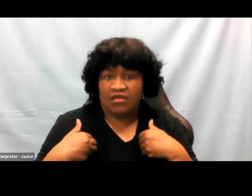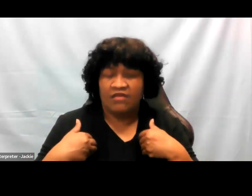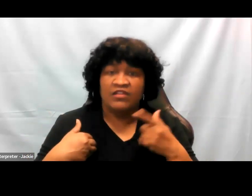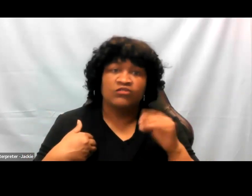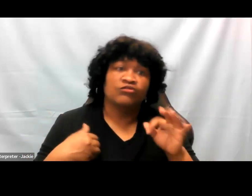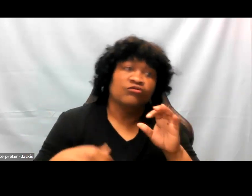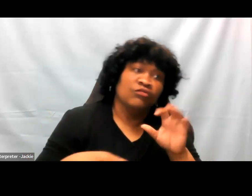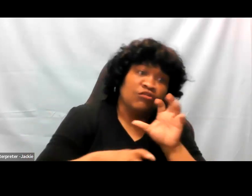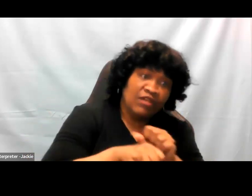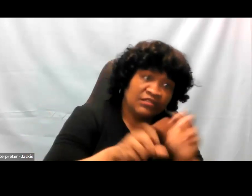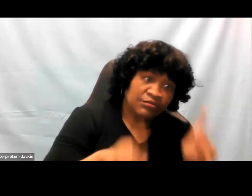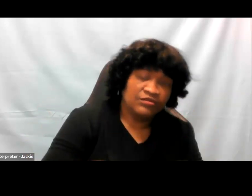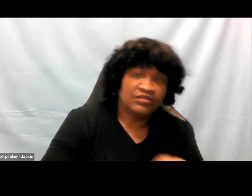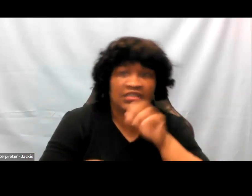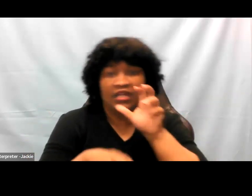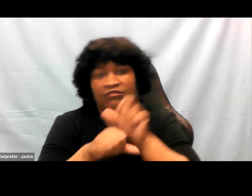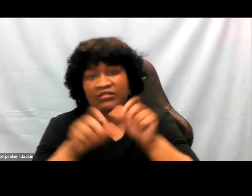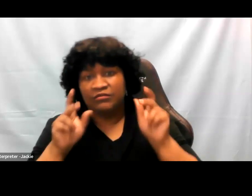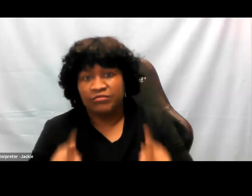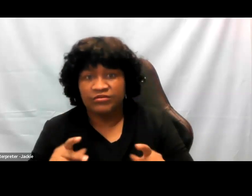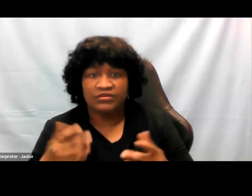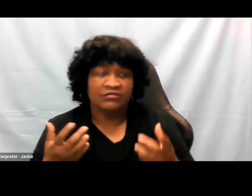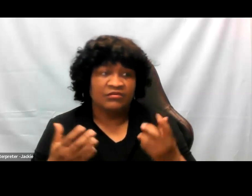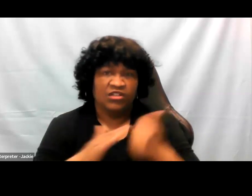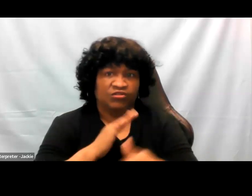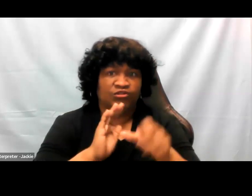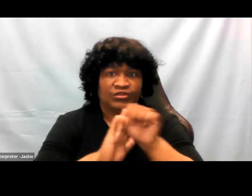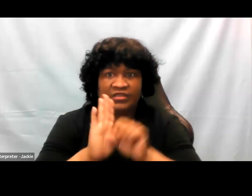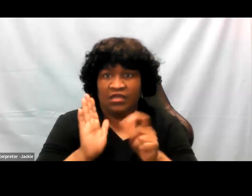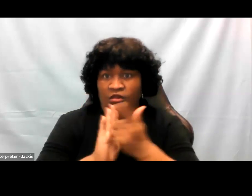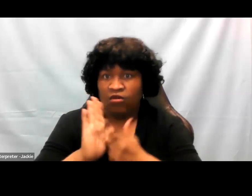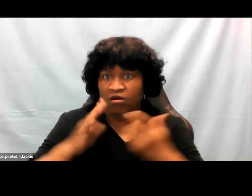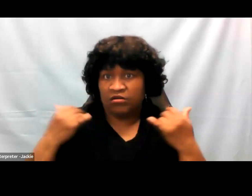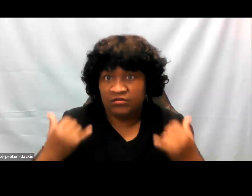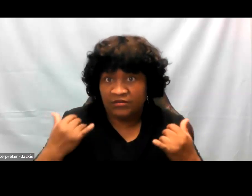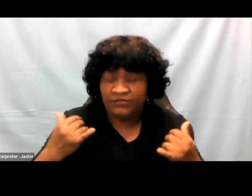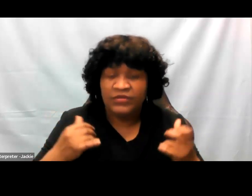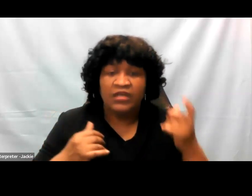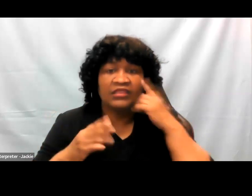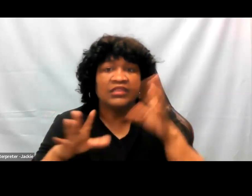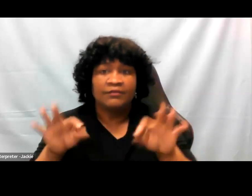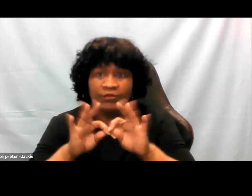not arrest across the board and under existing state law. So I think we need